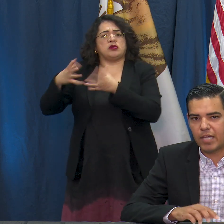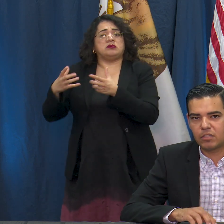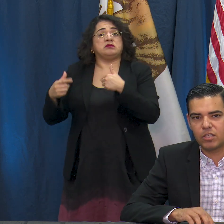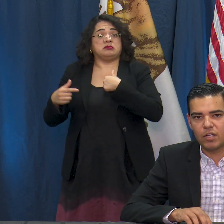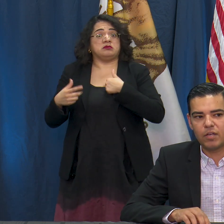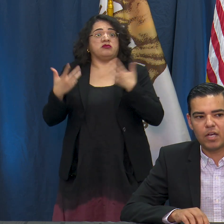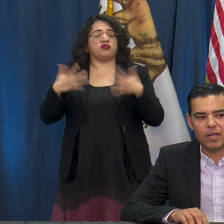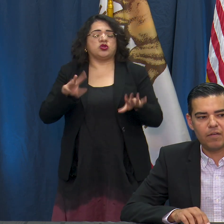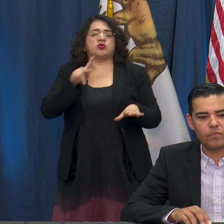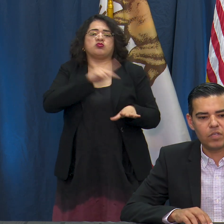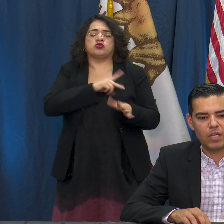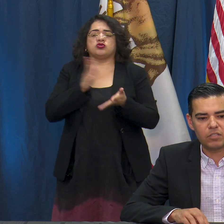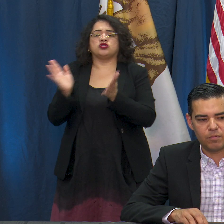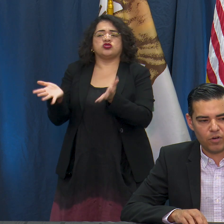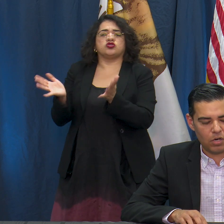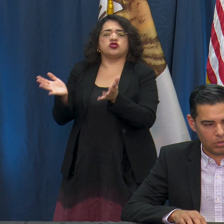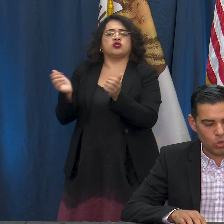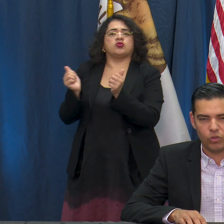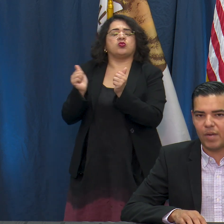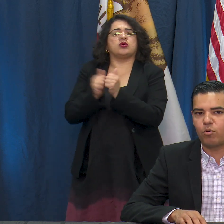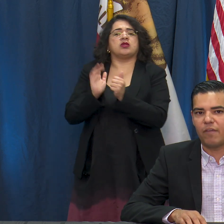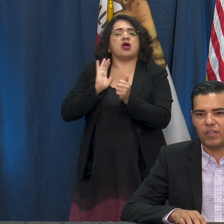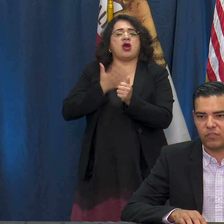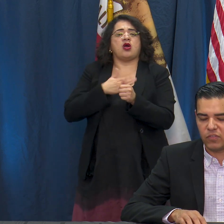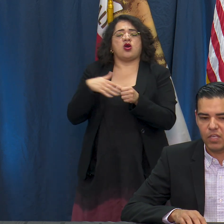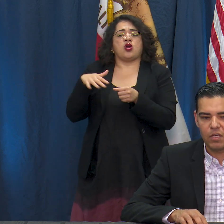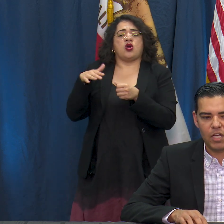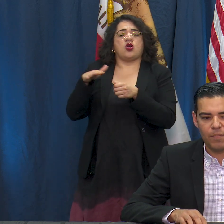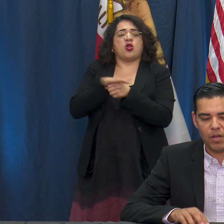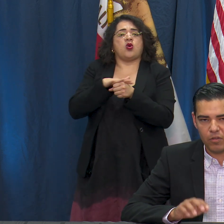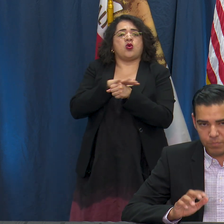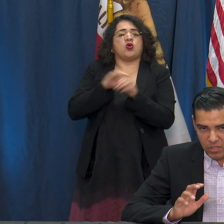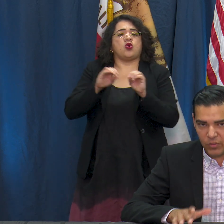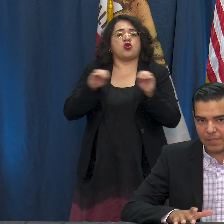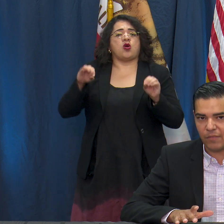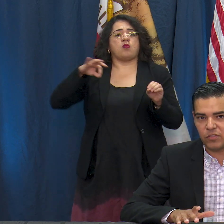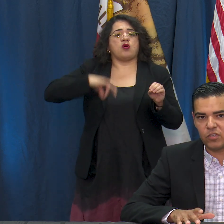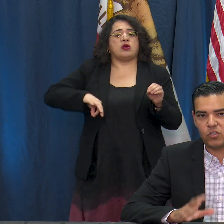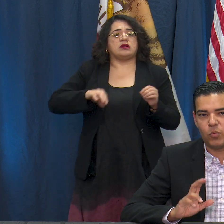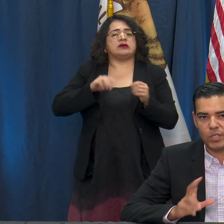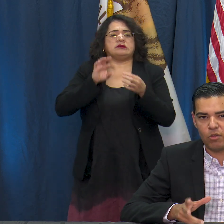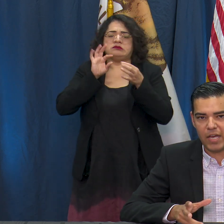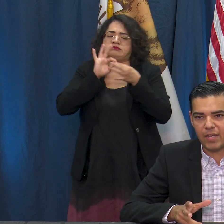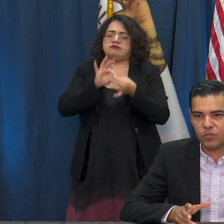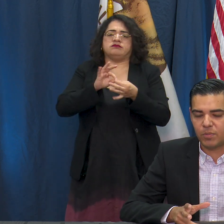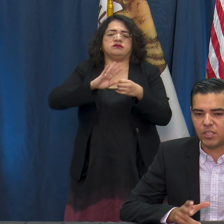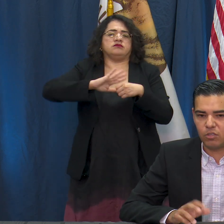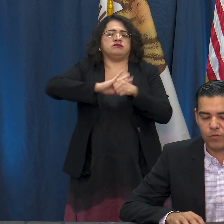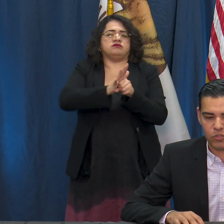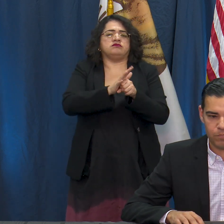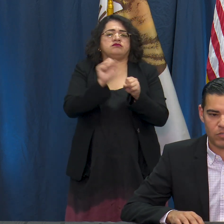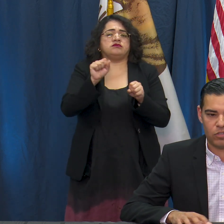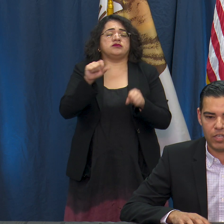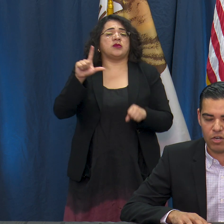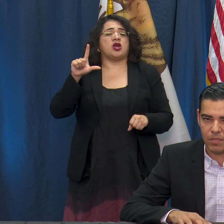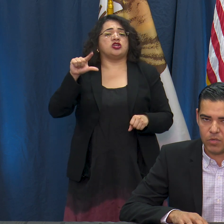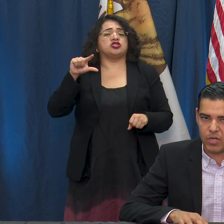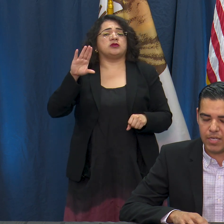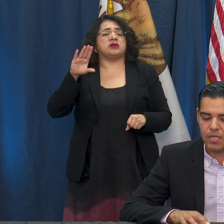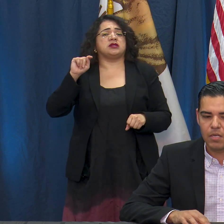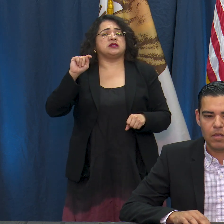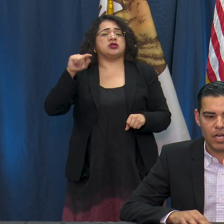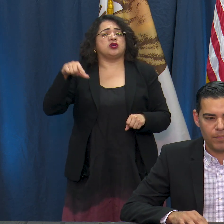personally talked to some of our local nonprofits specifically about this issue. We know that LGBTQ folks, especially in